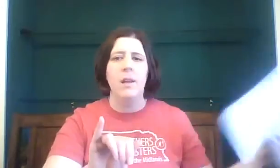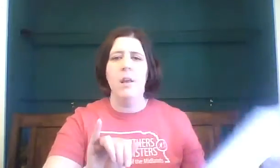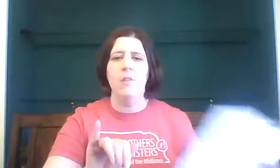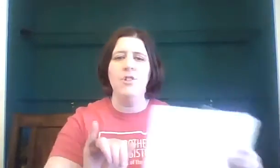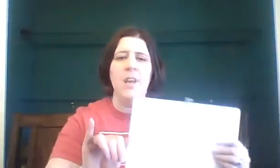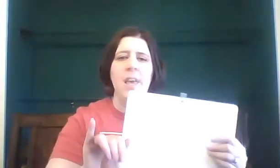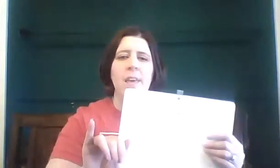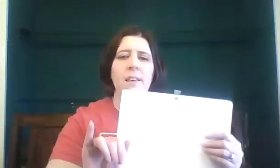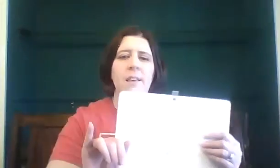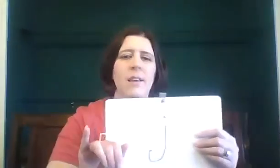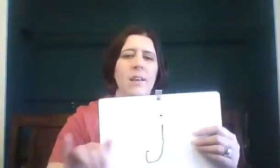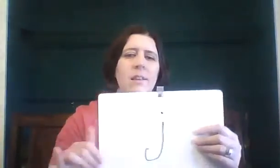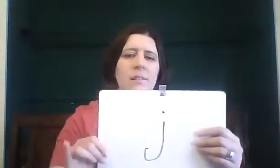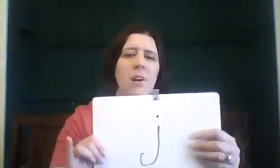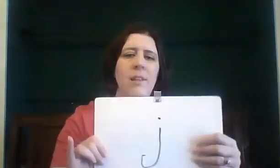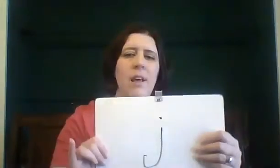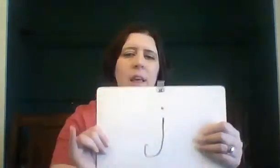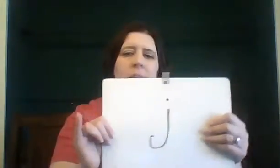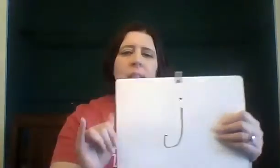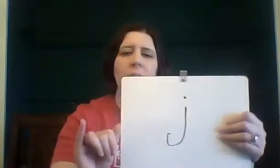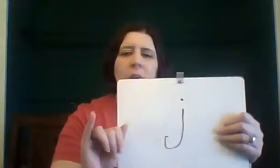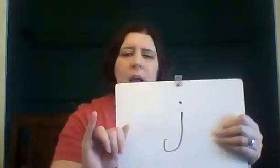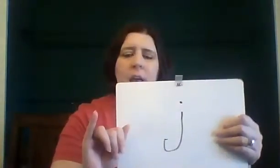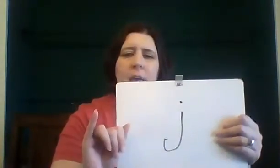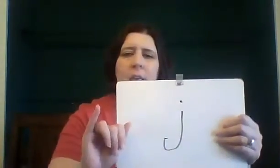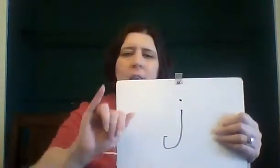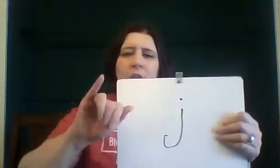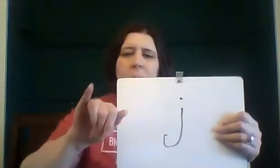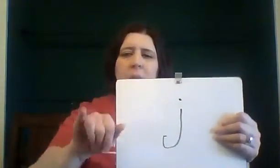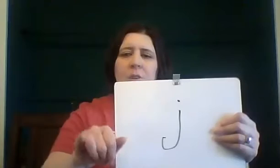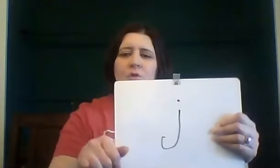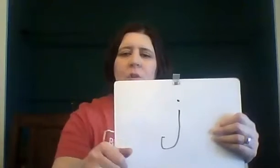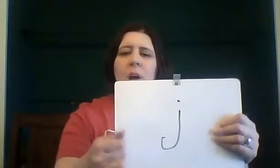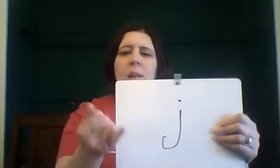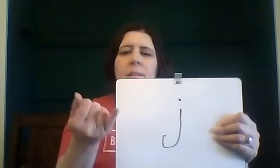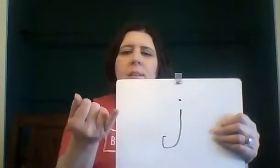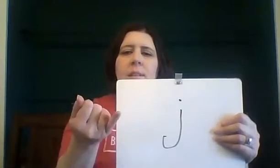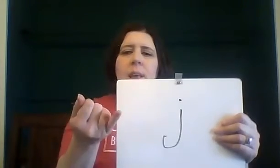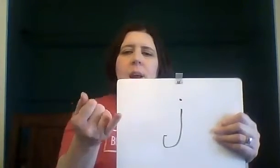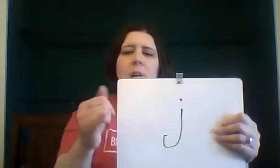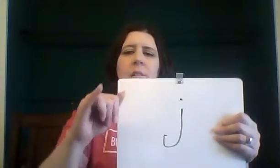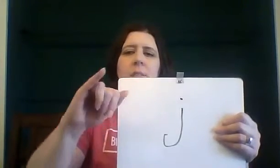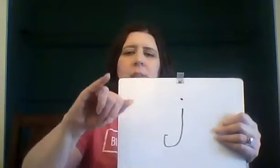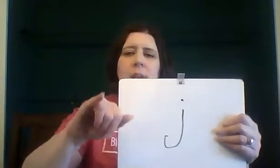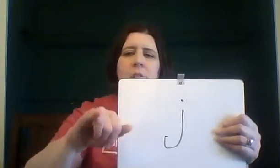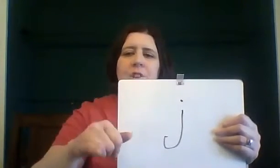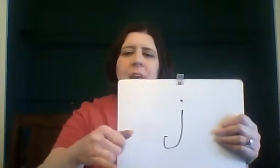Now J starts out like the letter I, but it draws in the air the letter